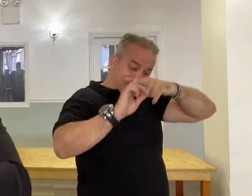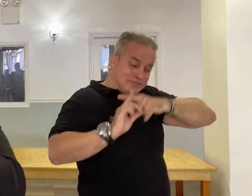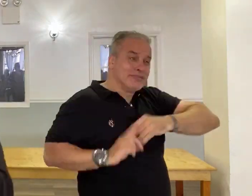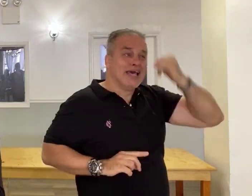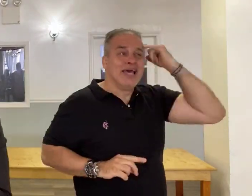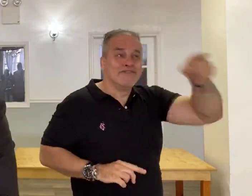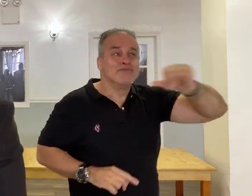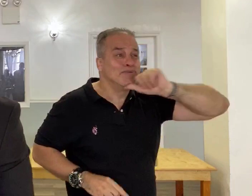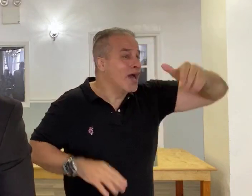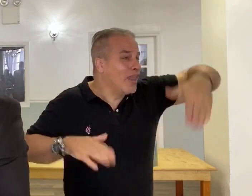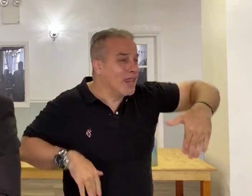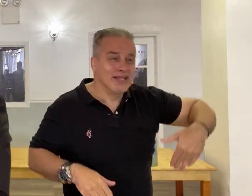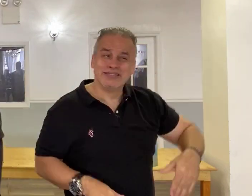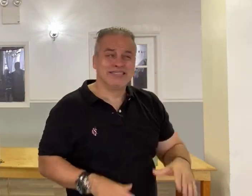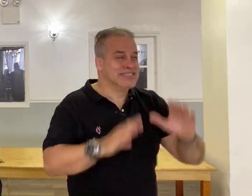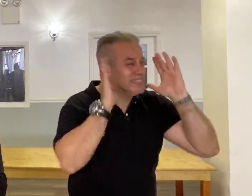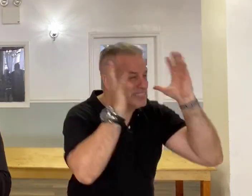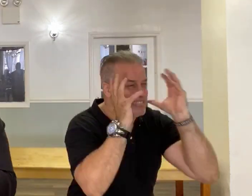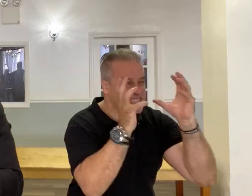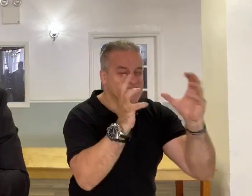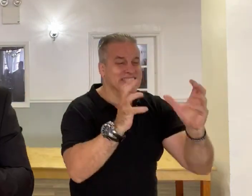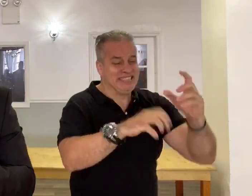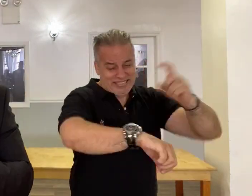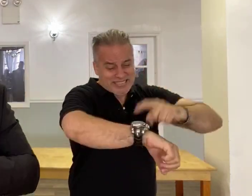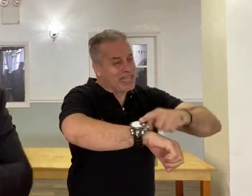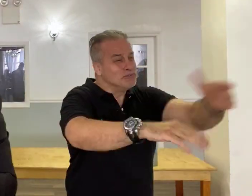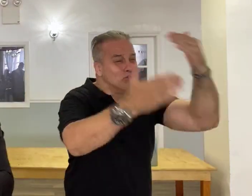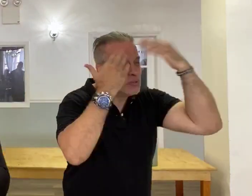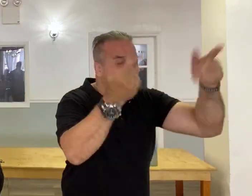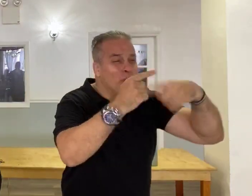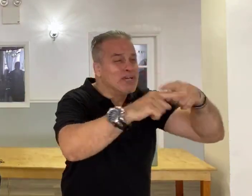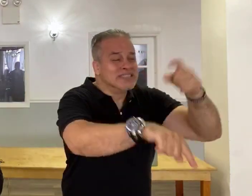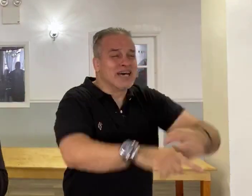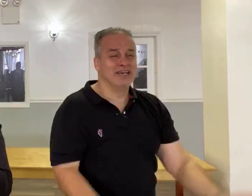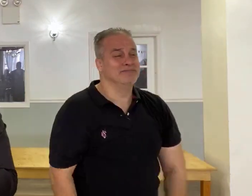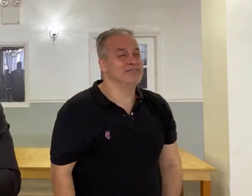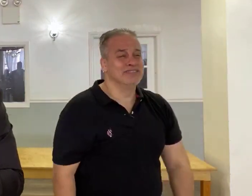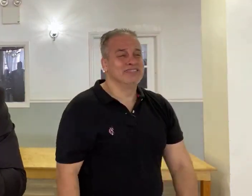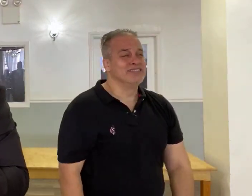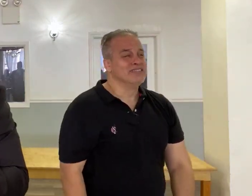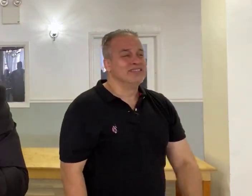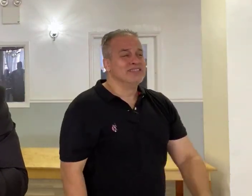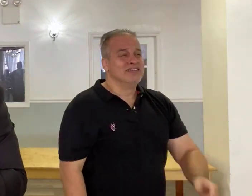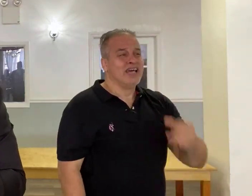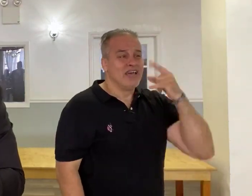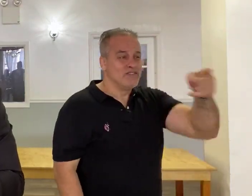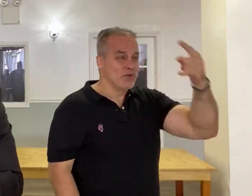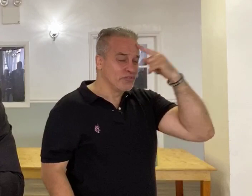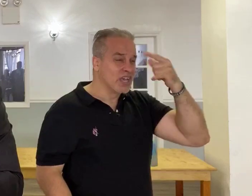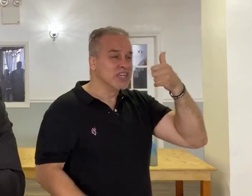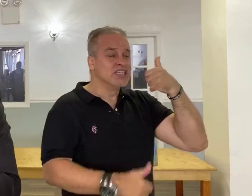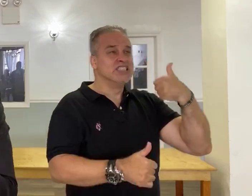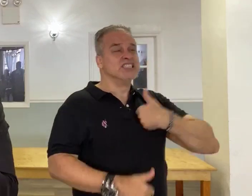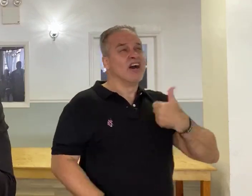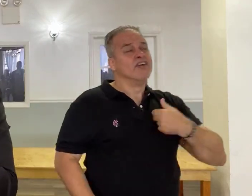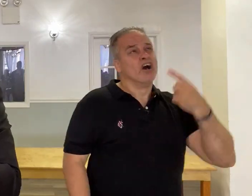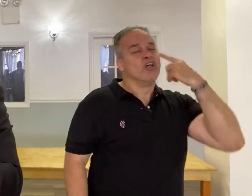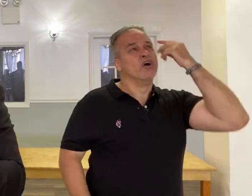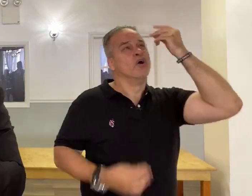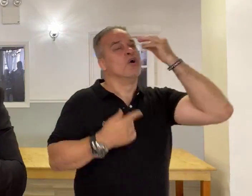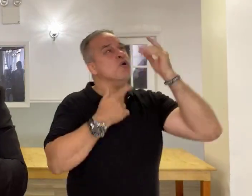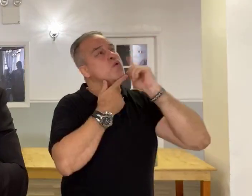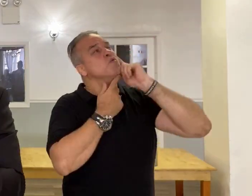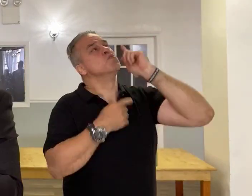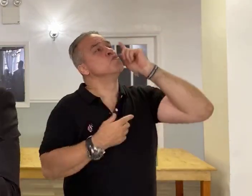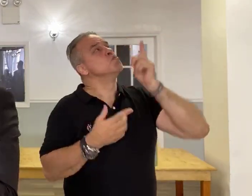to yourself, you're reasoning in your mind, well, if I get saved and accept Jesus Christ as my Lord and Savior, that means I